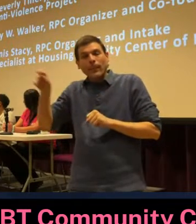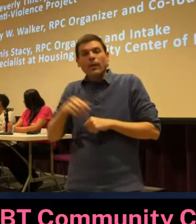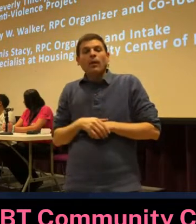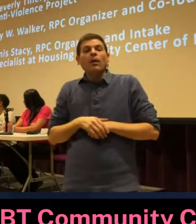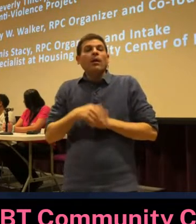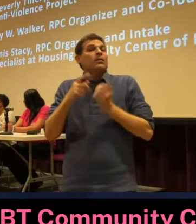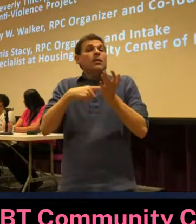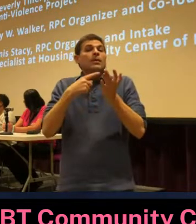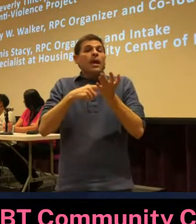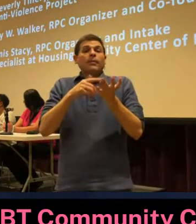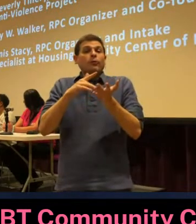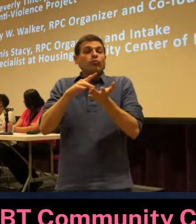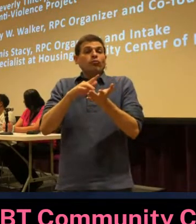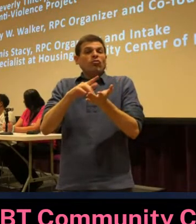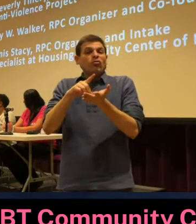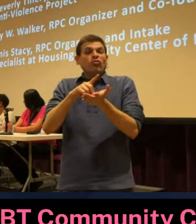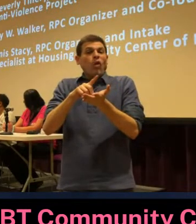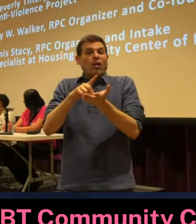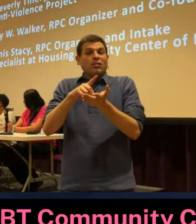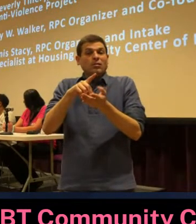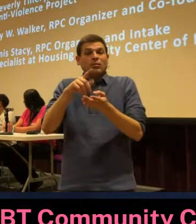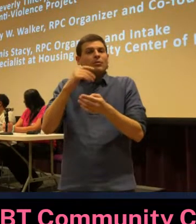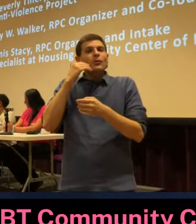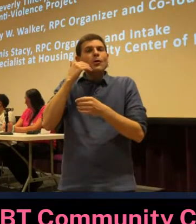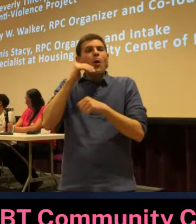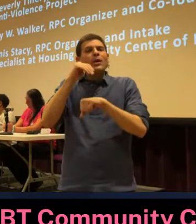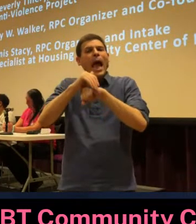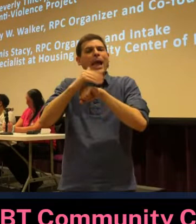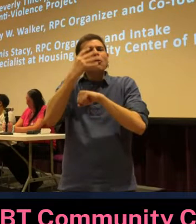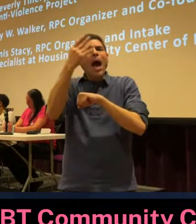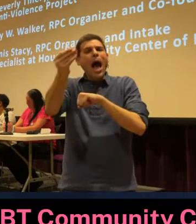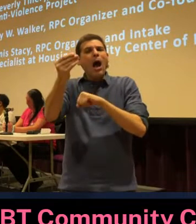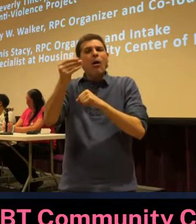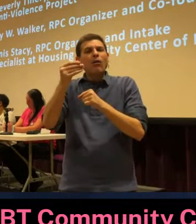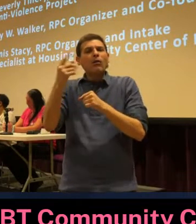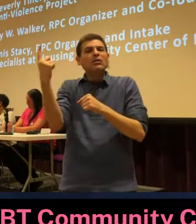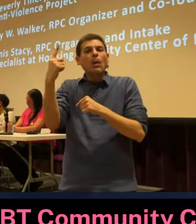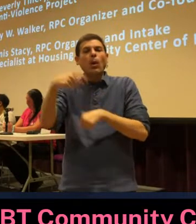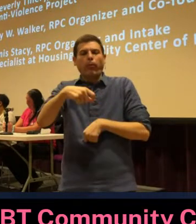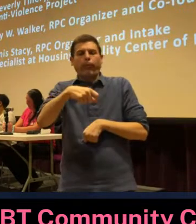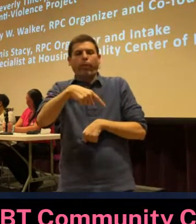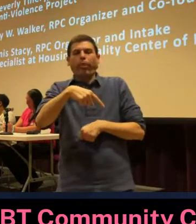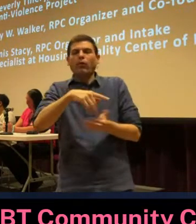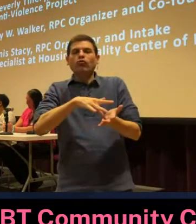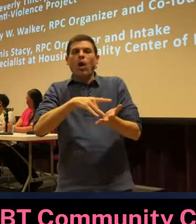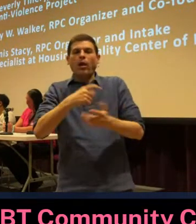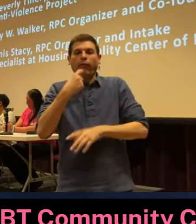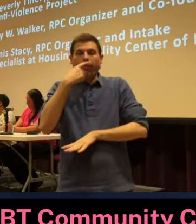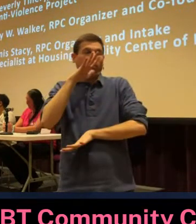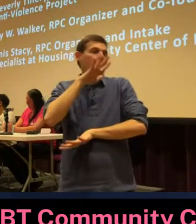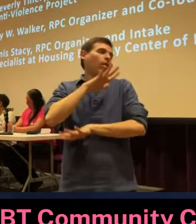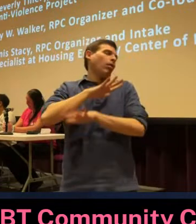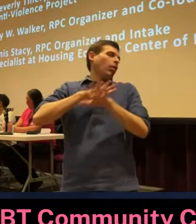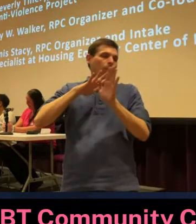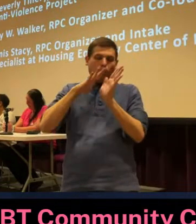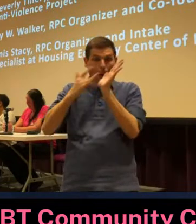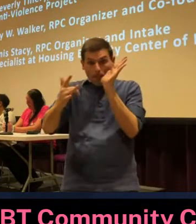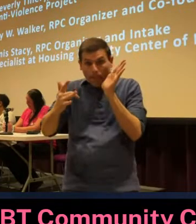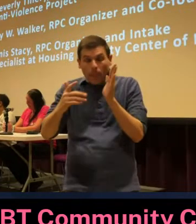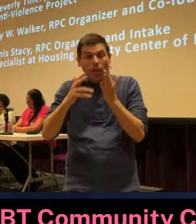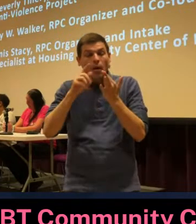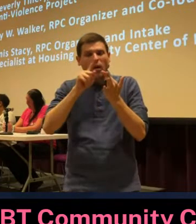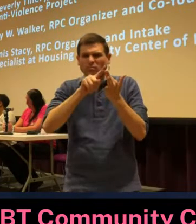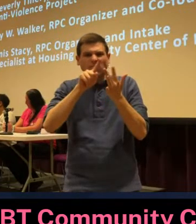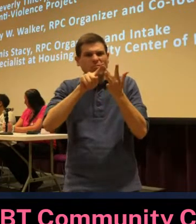and attacked in night spaces. We're seeing upticks across the country and certainly in New York State of